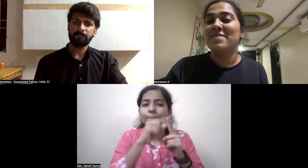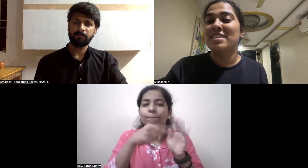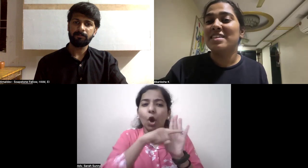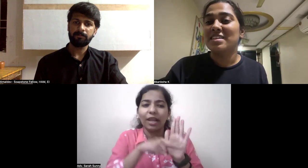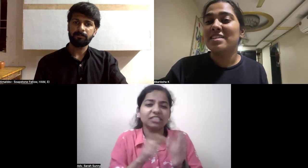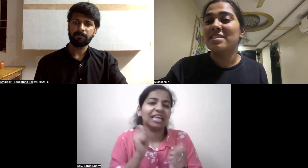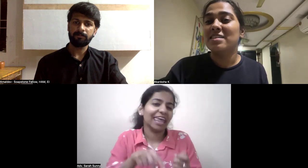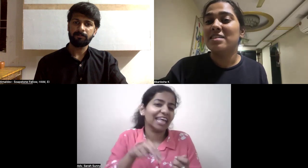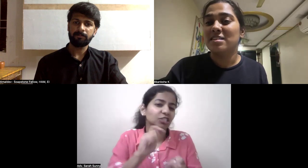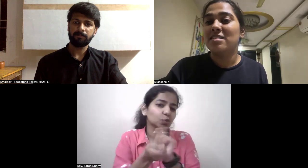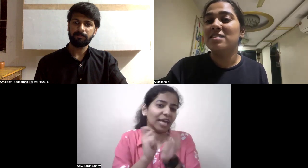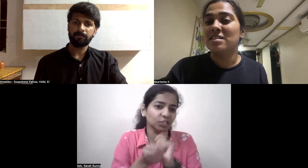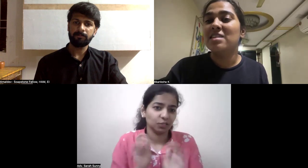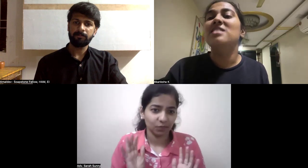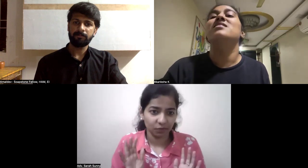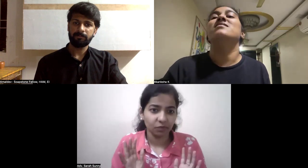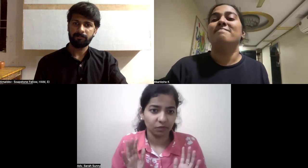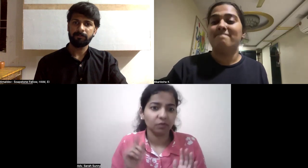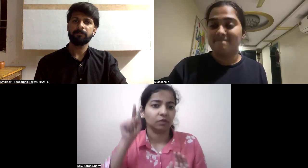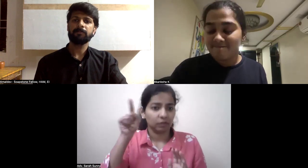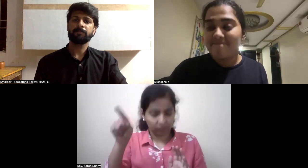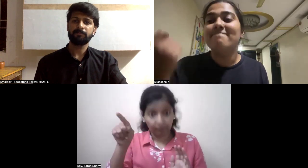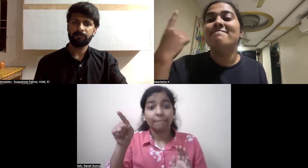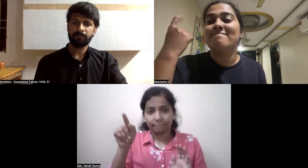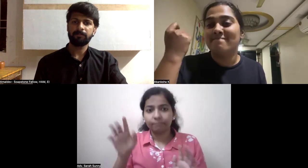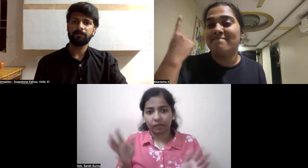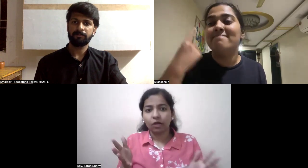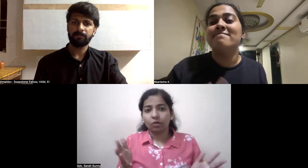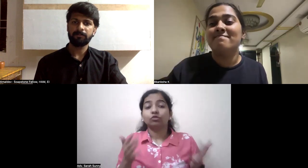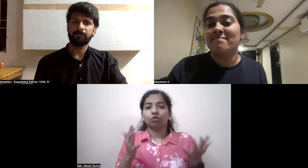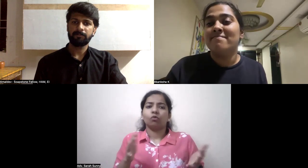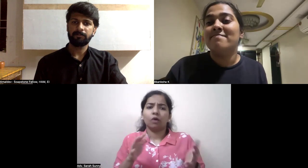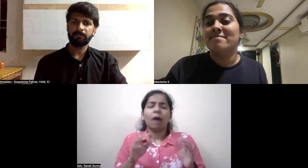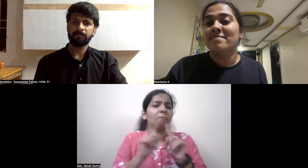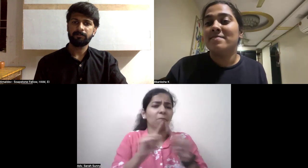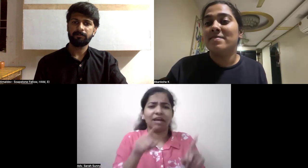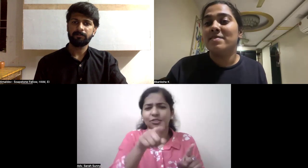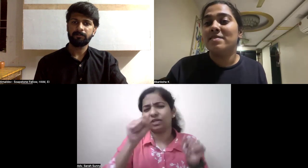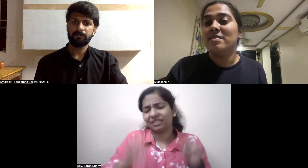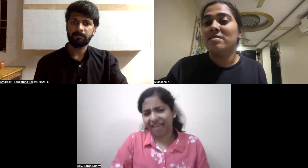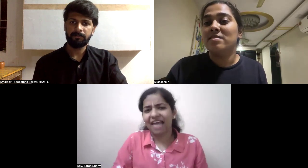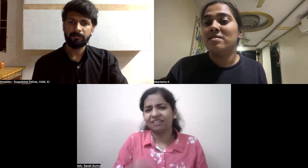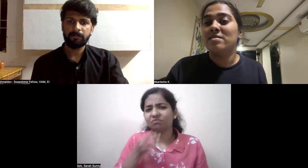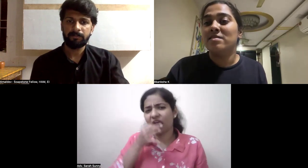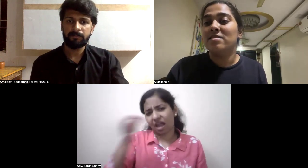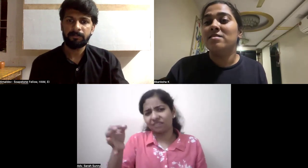common scenario. Yes, I guess we'll have to, have some policy changes.